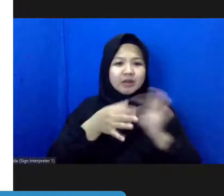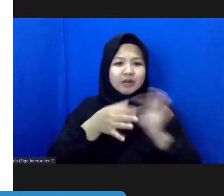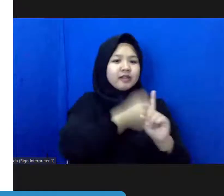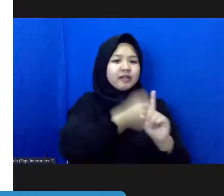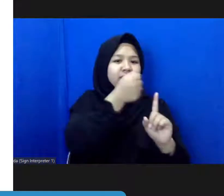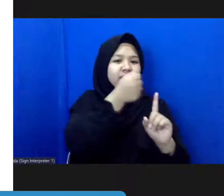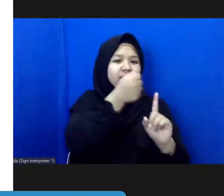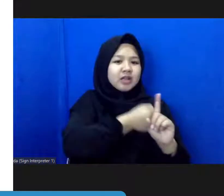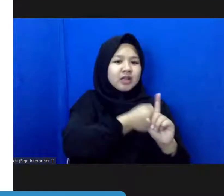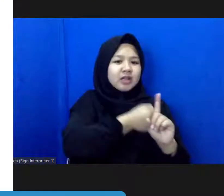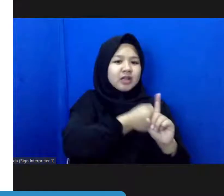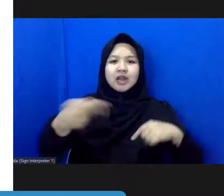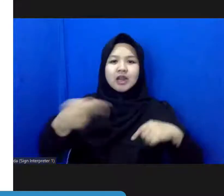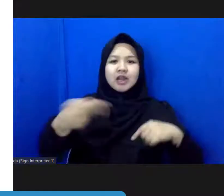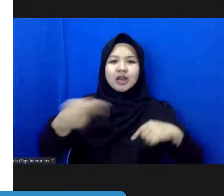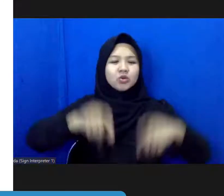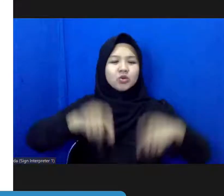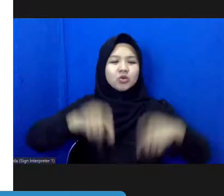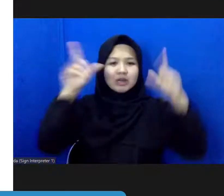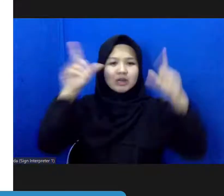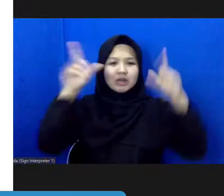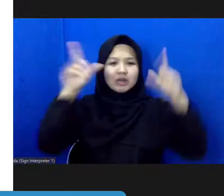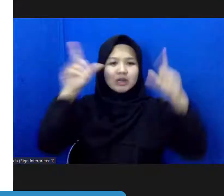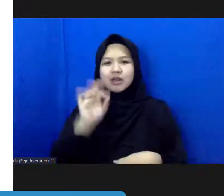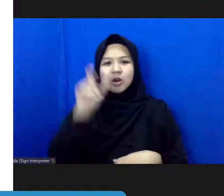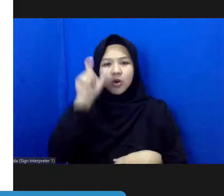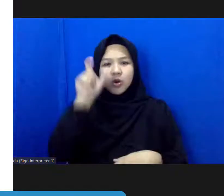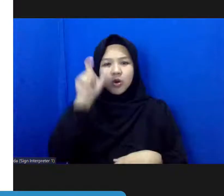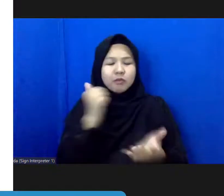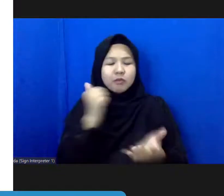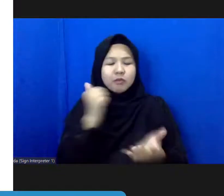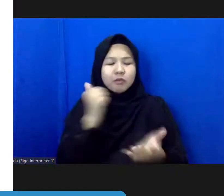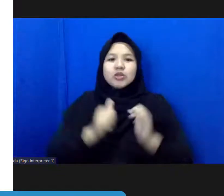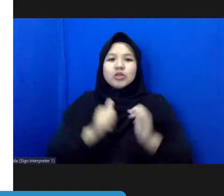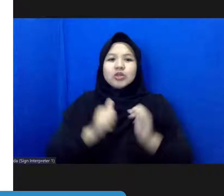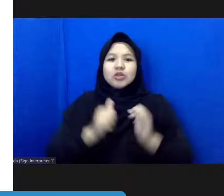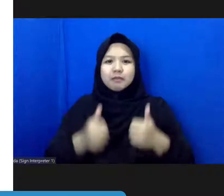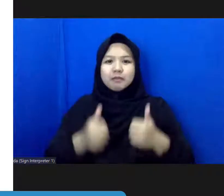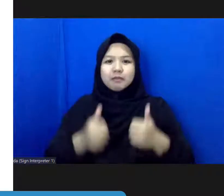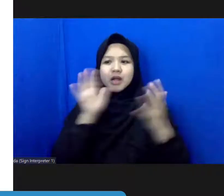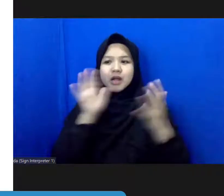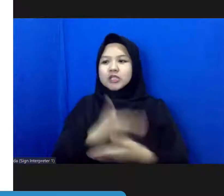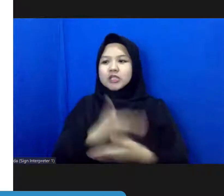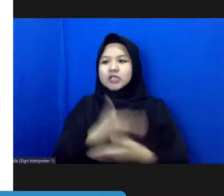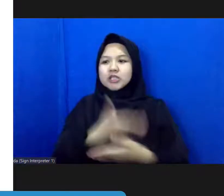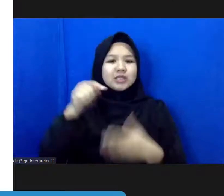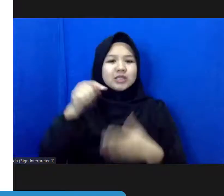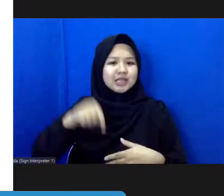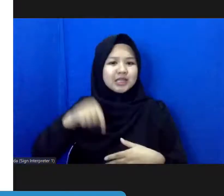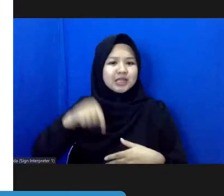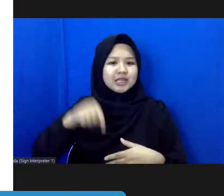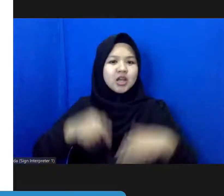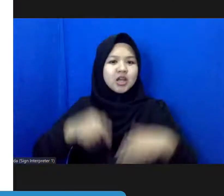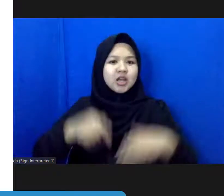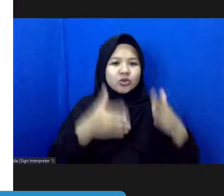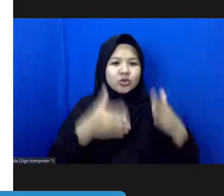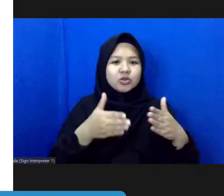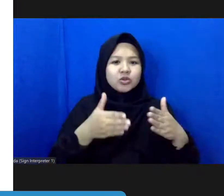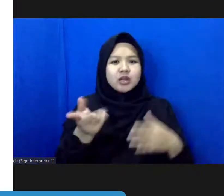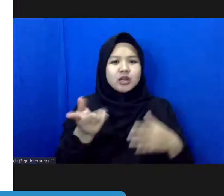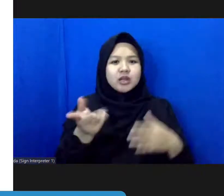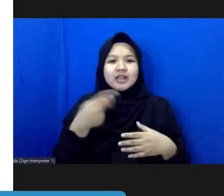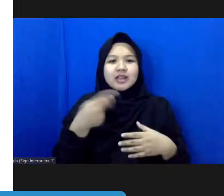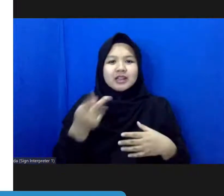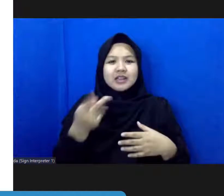we have to realize, yeah, nobody is really equipped with the situation, especially we just